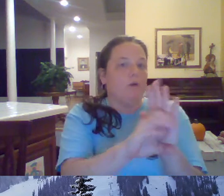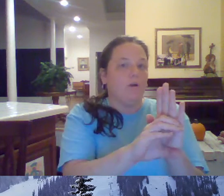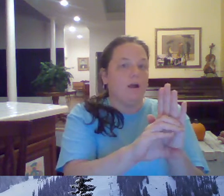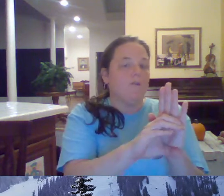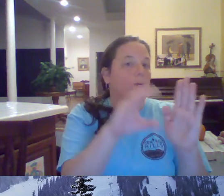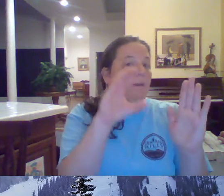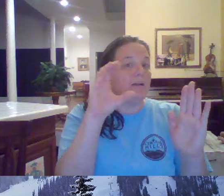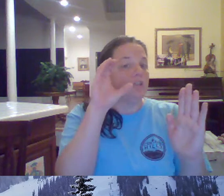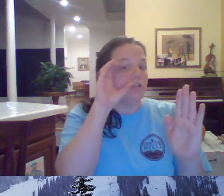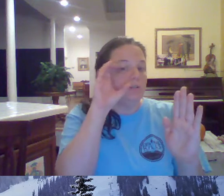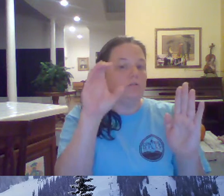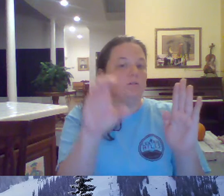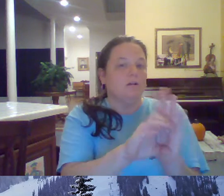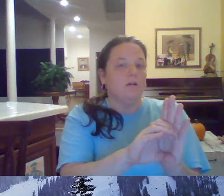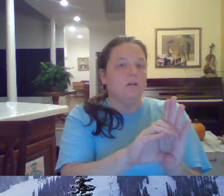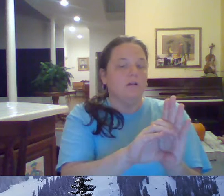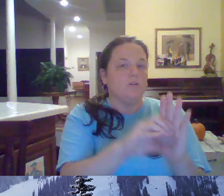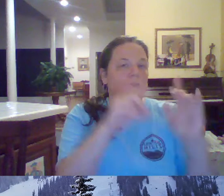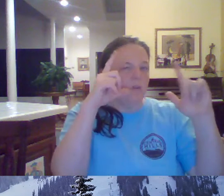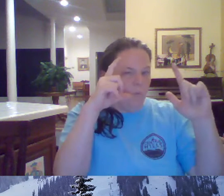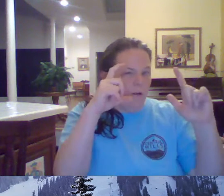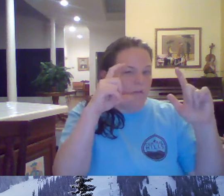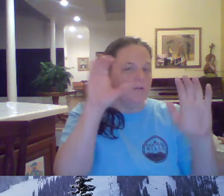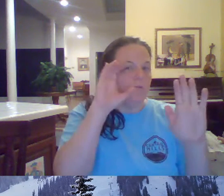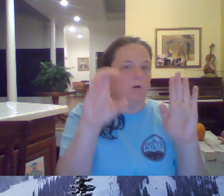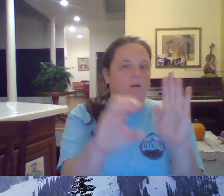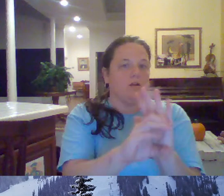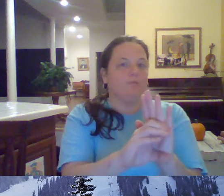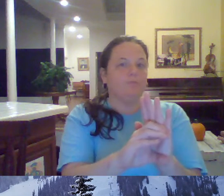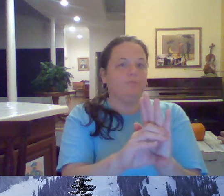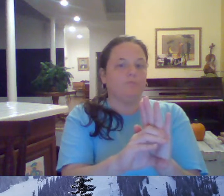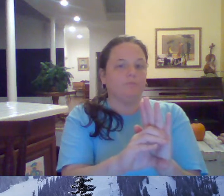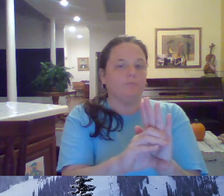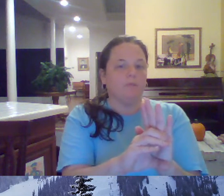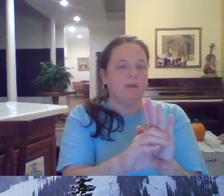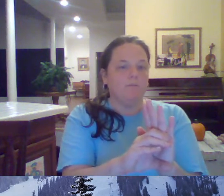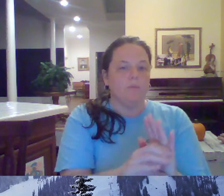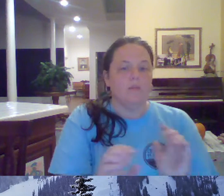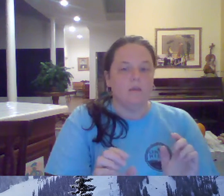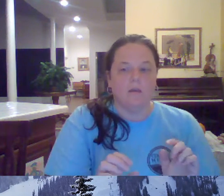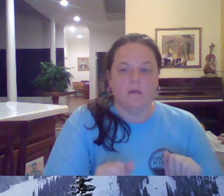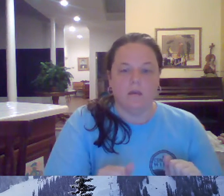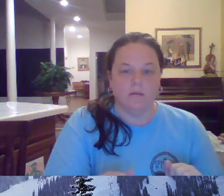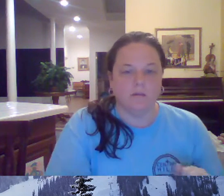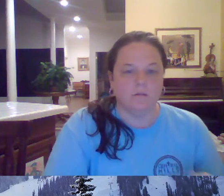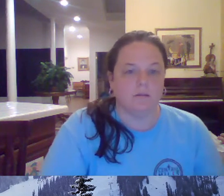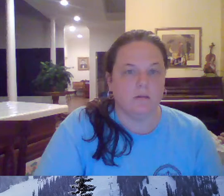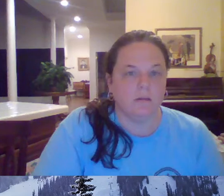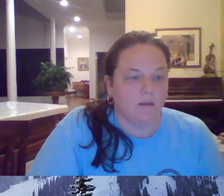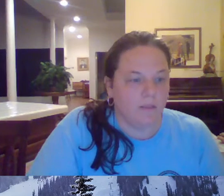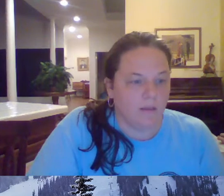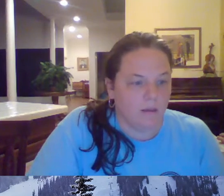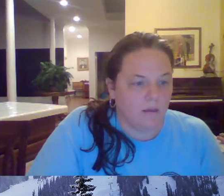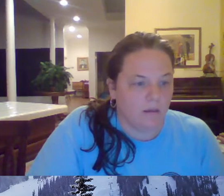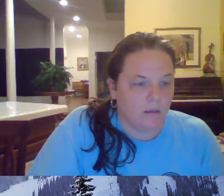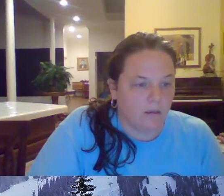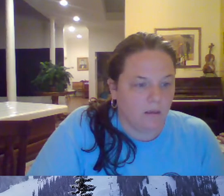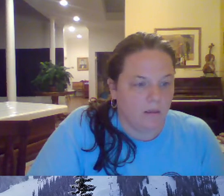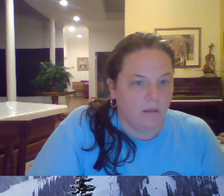sign for photograph or picture. So either one of those would work. Okay? And I